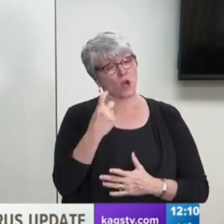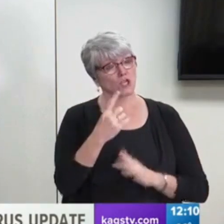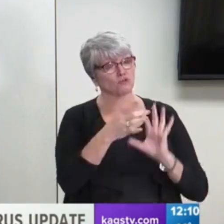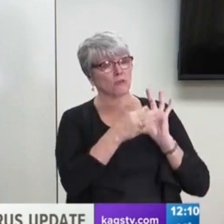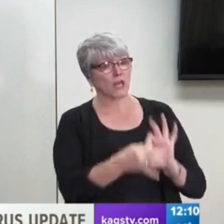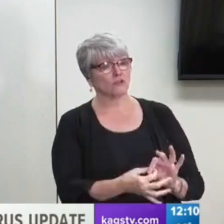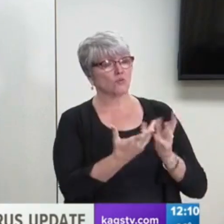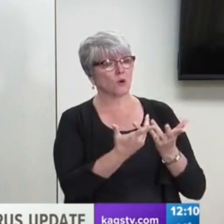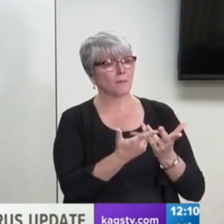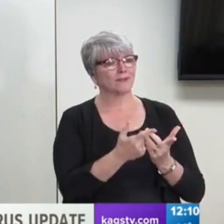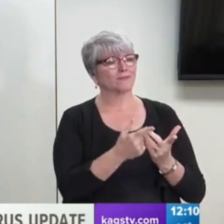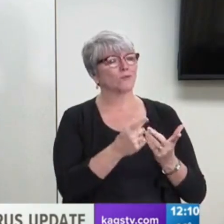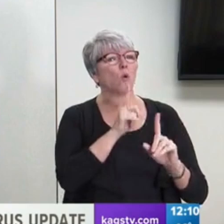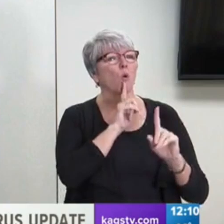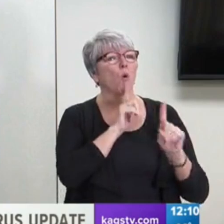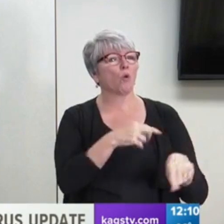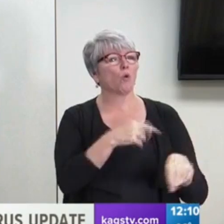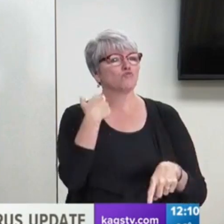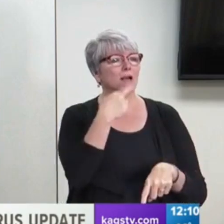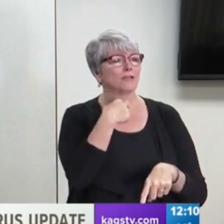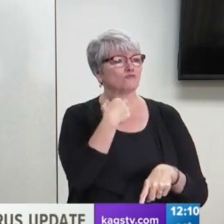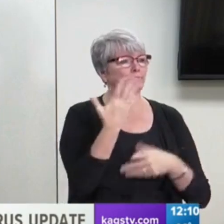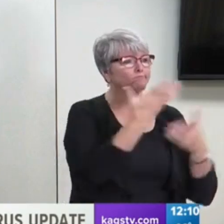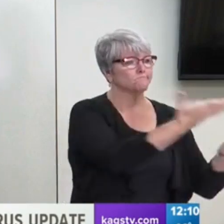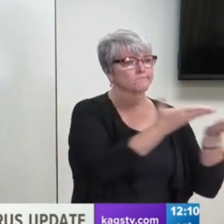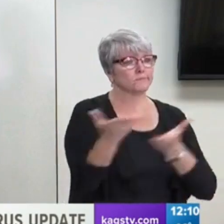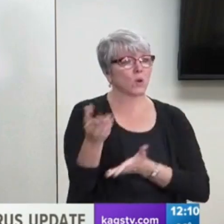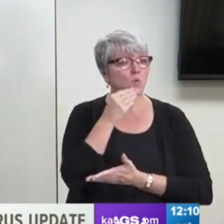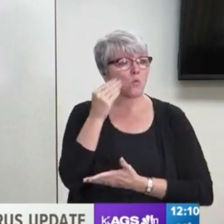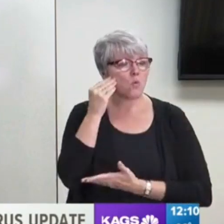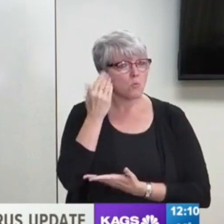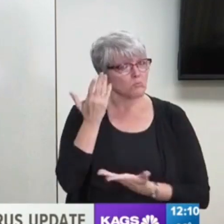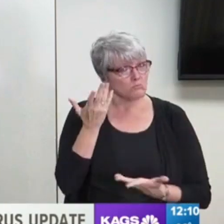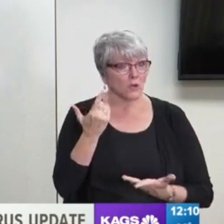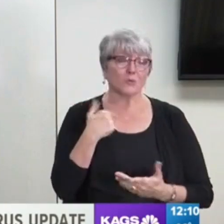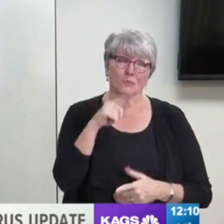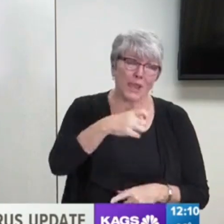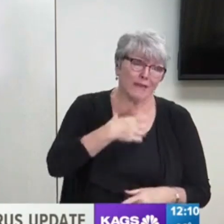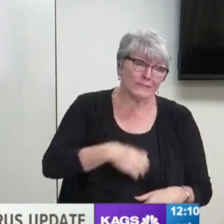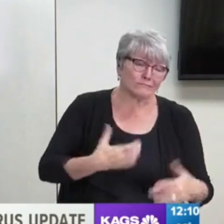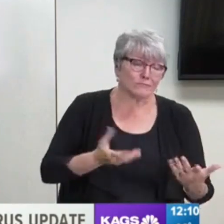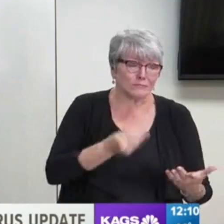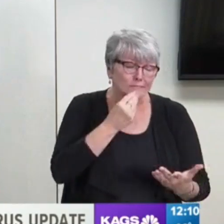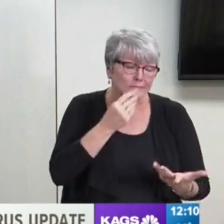about what about to-go orders for eating? You know, and we got to eat. You know,